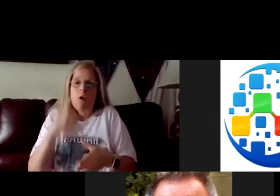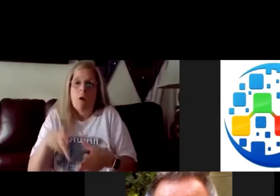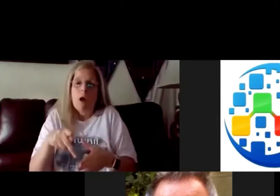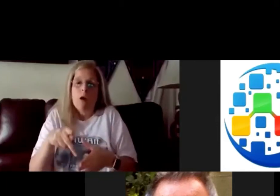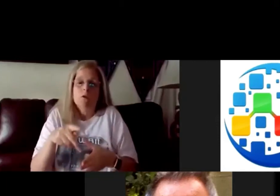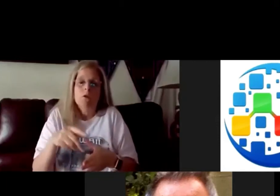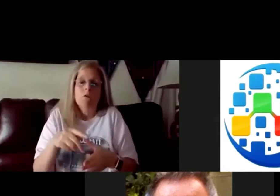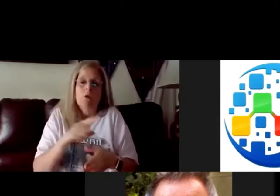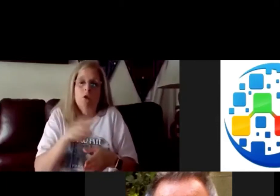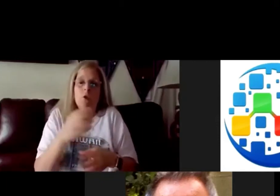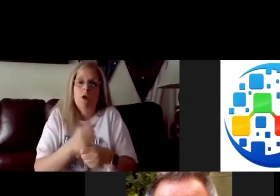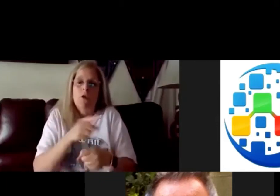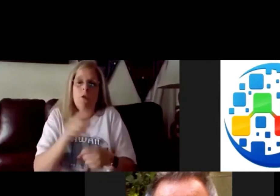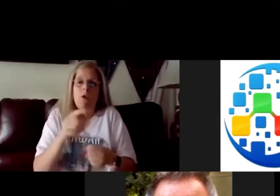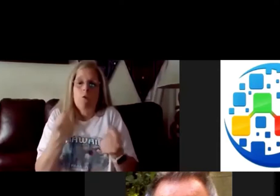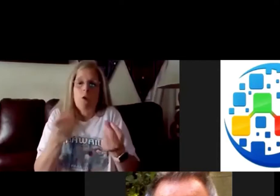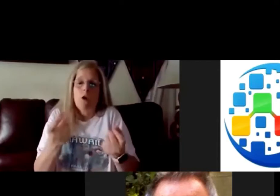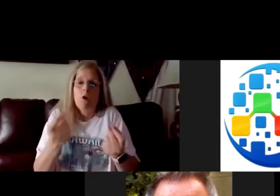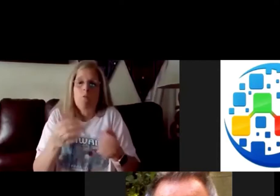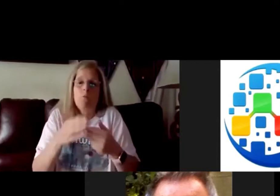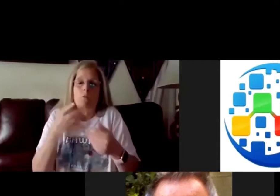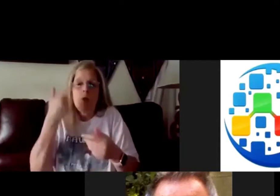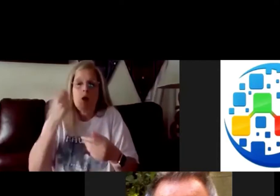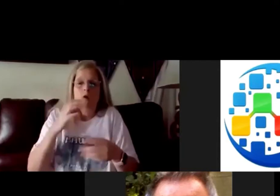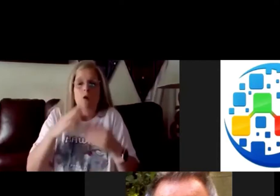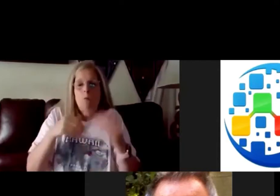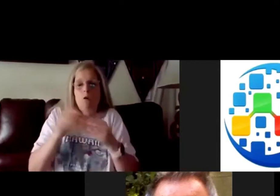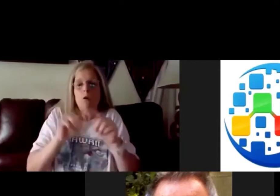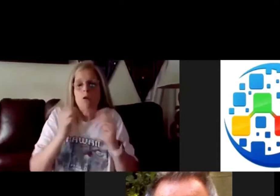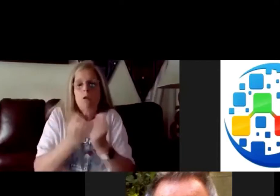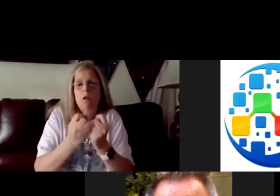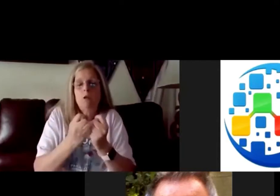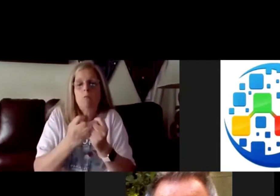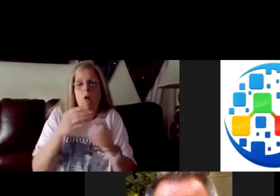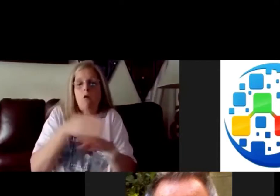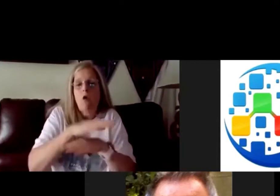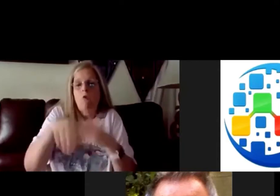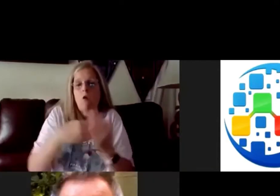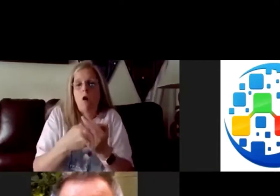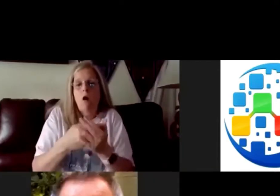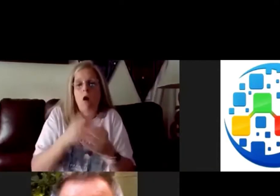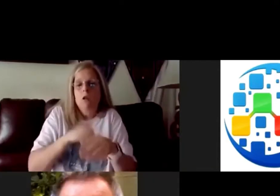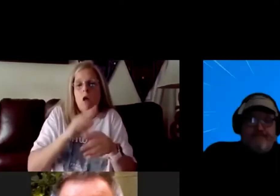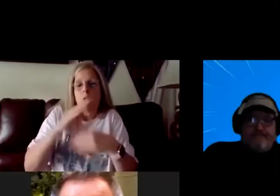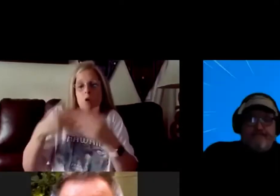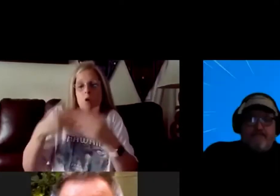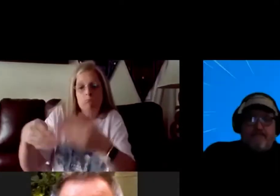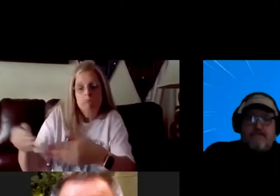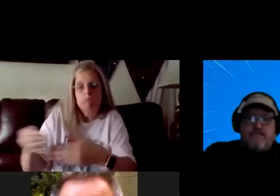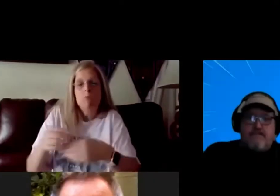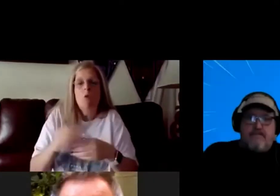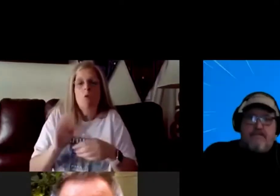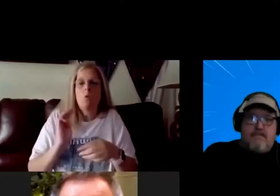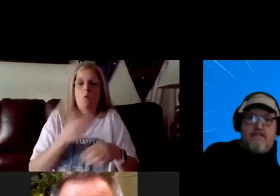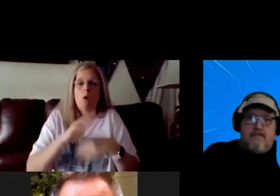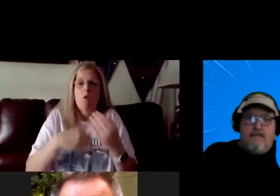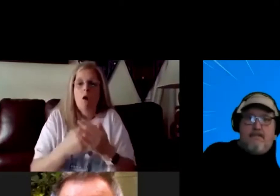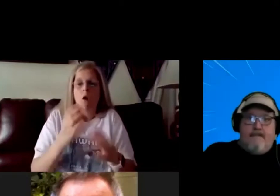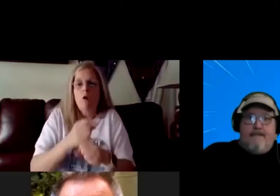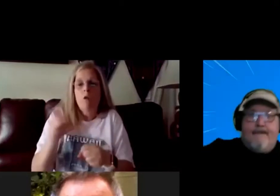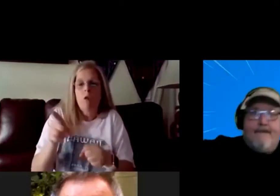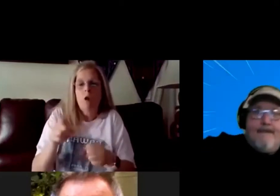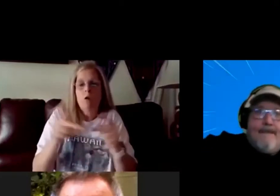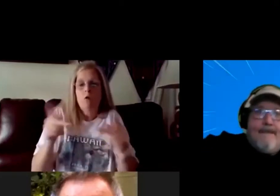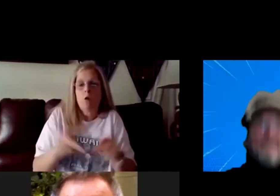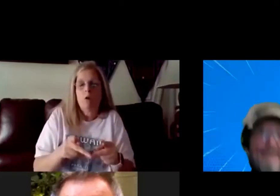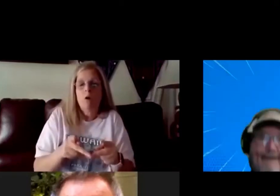get there quicker because you're building a team. But overall, as time goes by, we will all get there, get to a place where